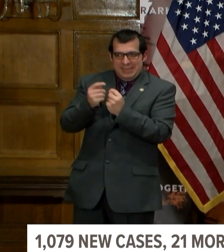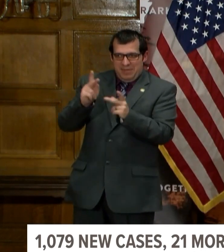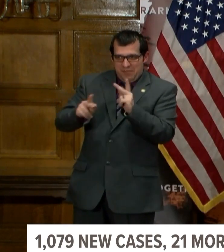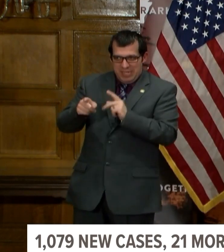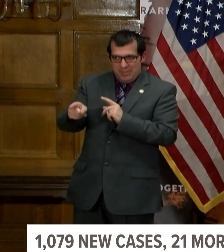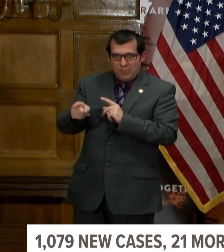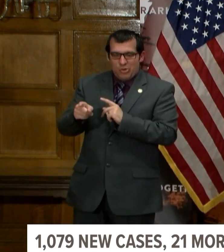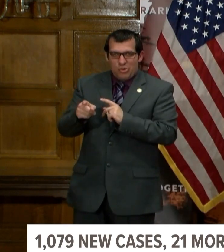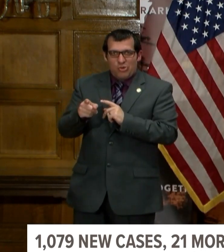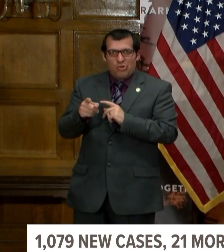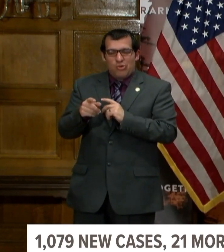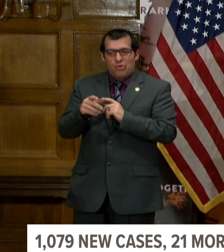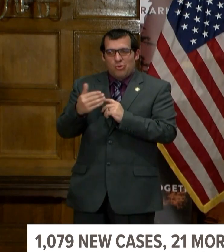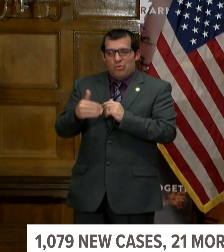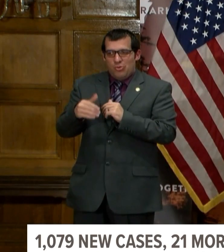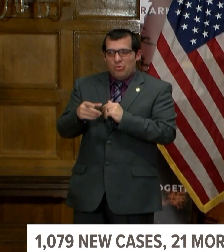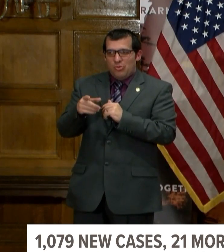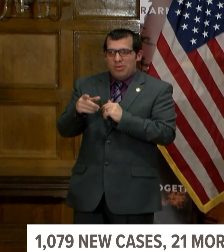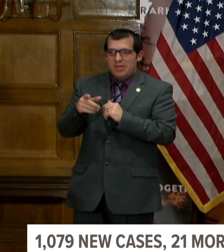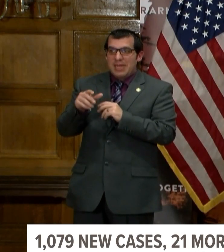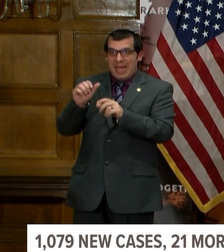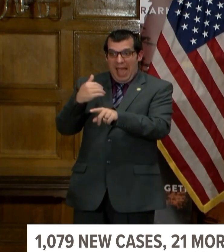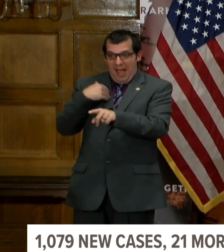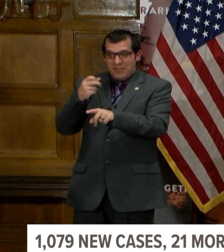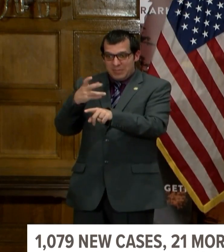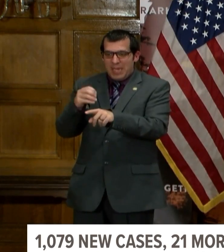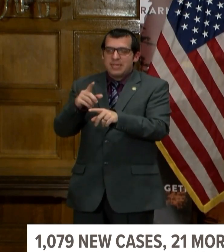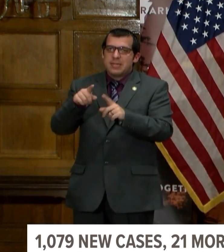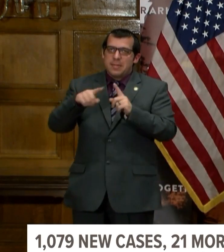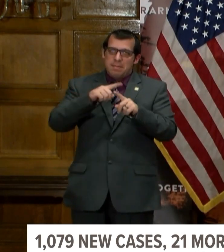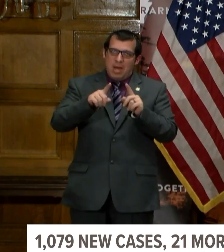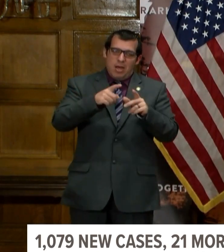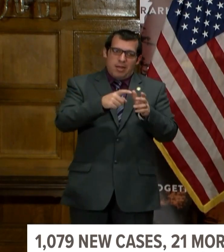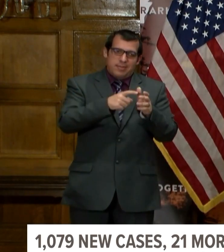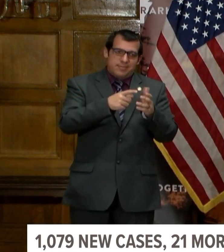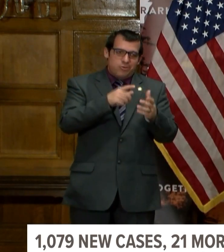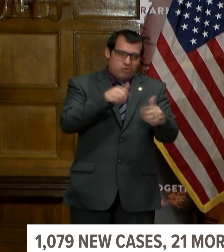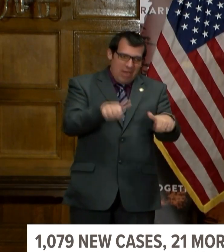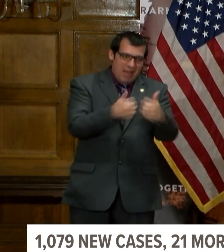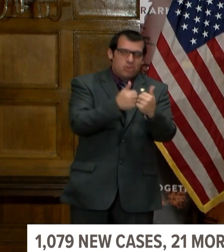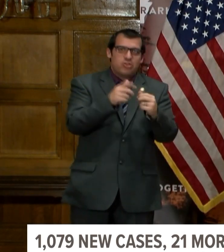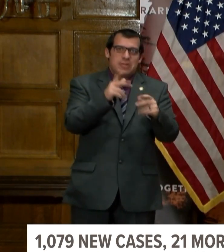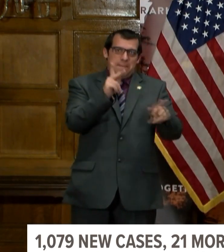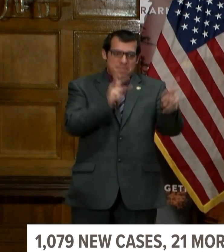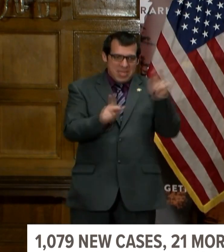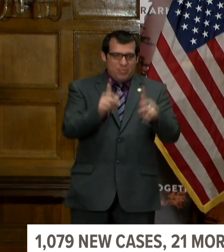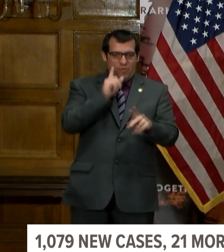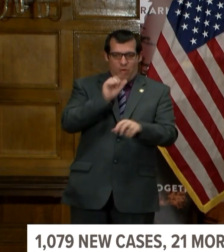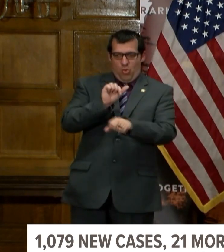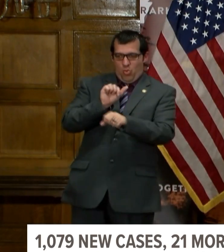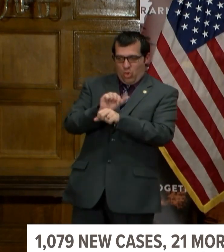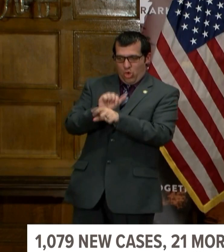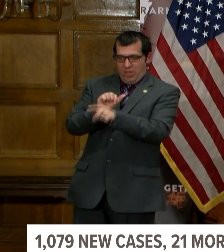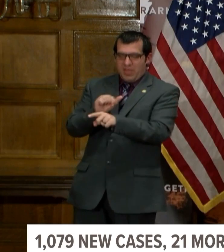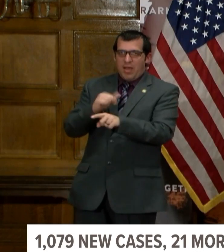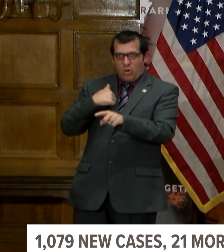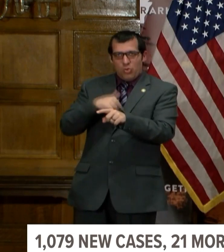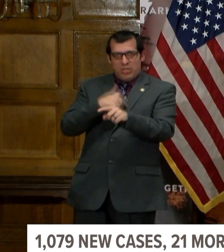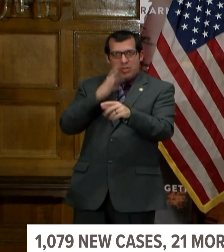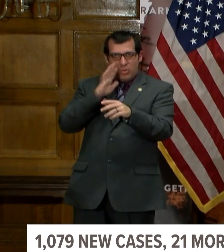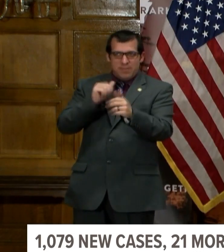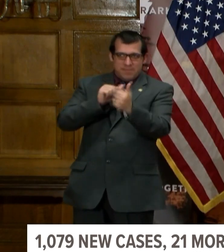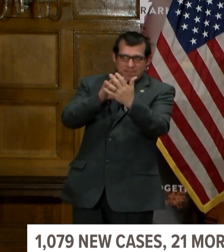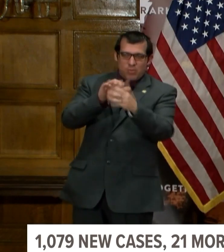but having the adequate personnel is a challenge for the future, and that's something that we will work on